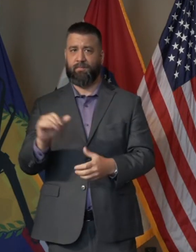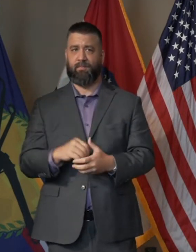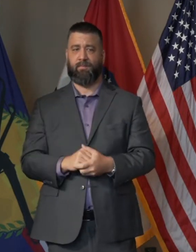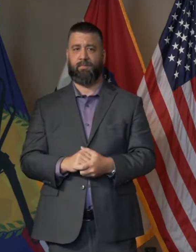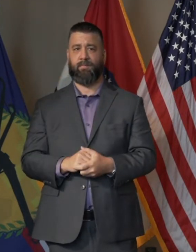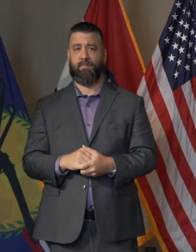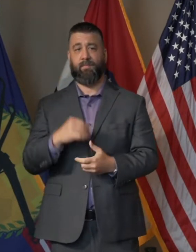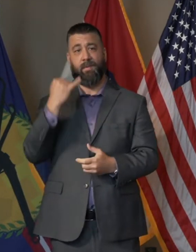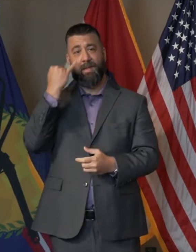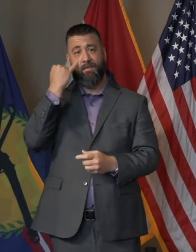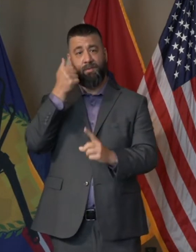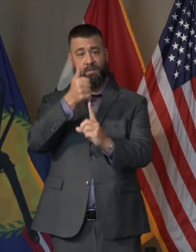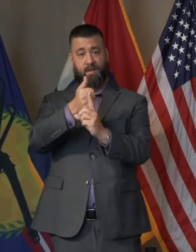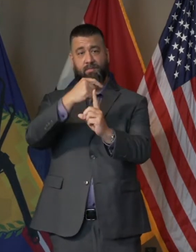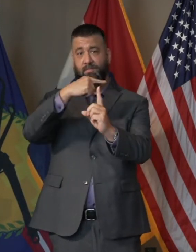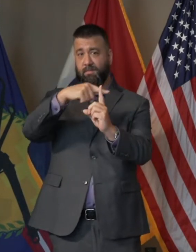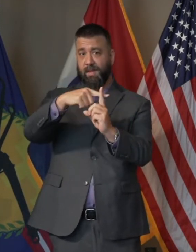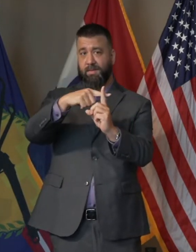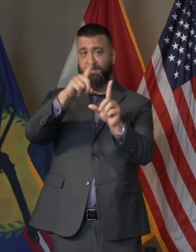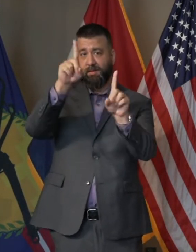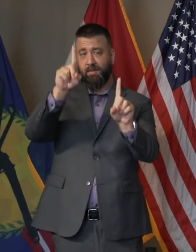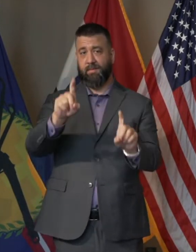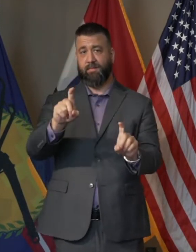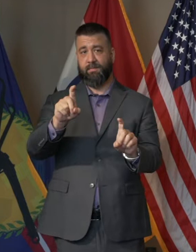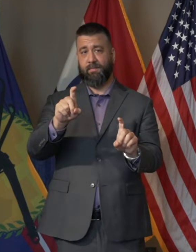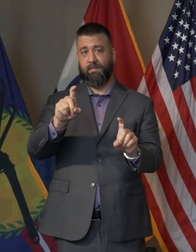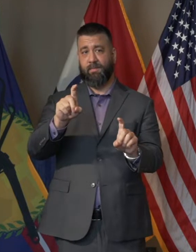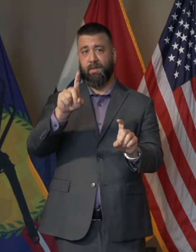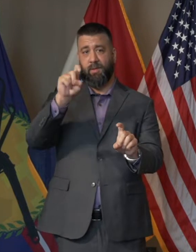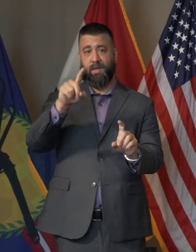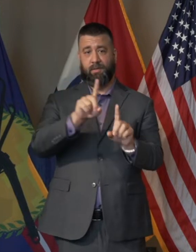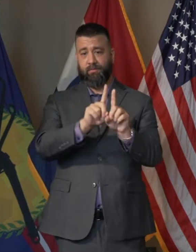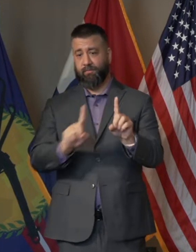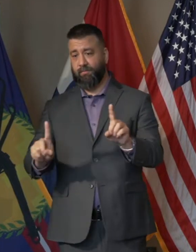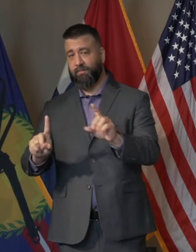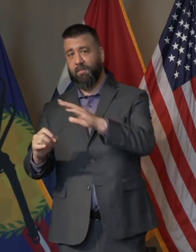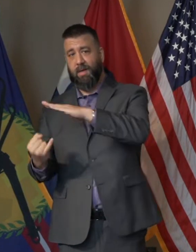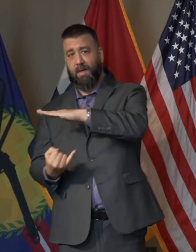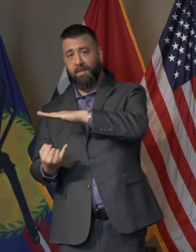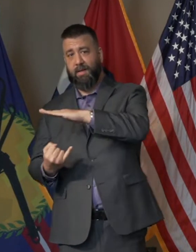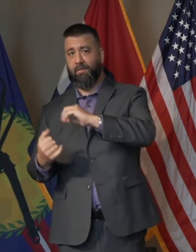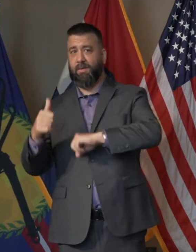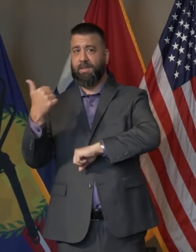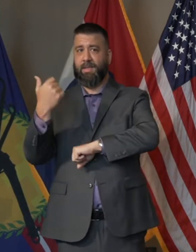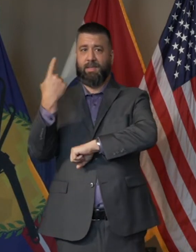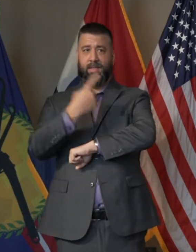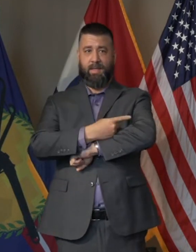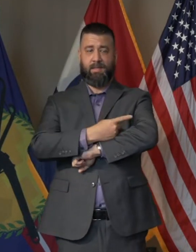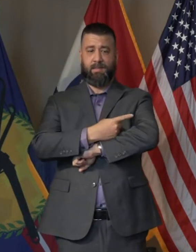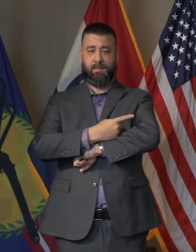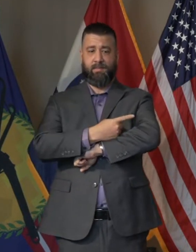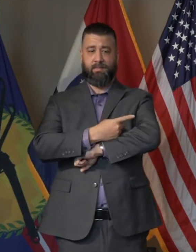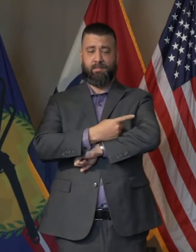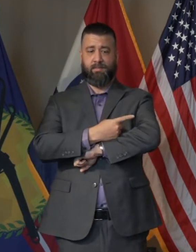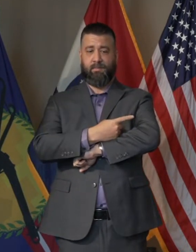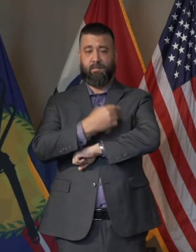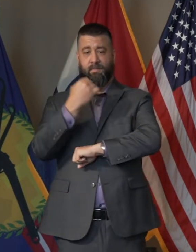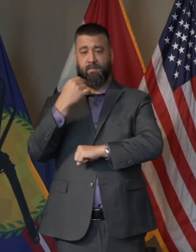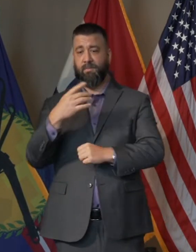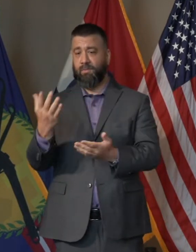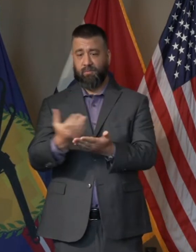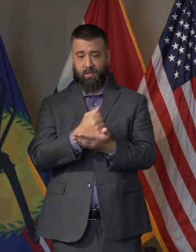for COVID-19, you need to isolate for 10 days. 10 days from the time where you tested